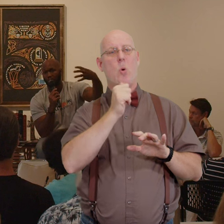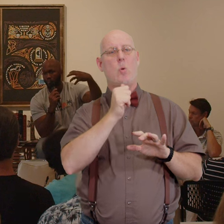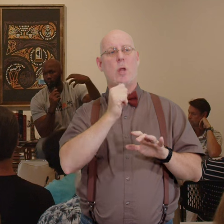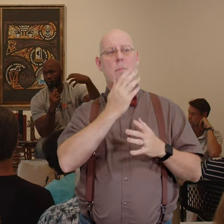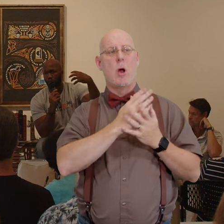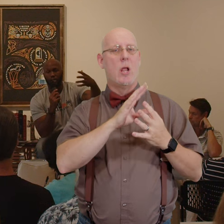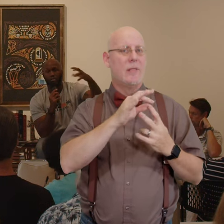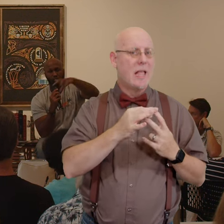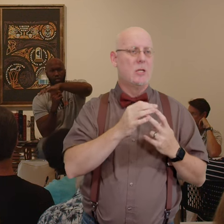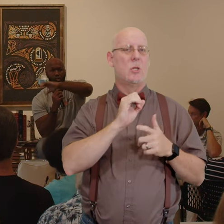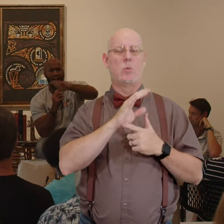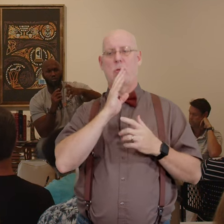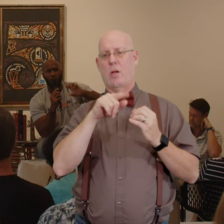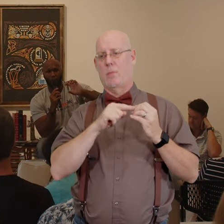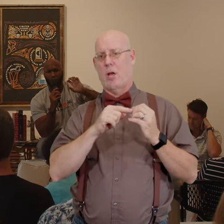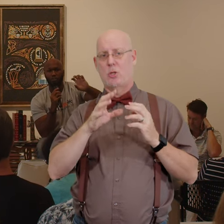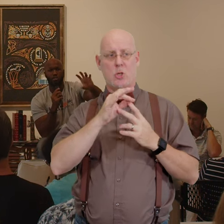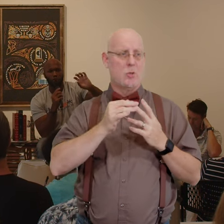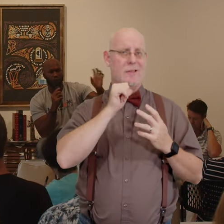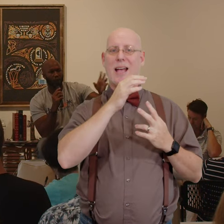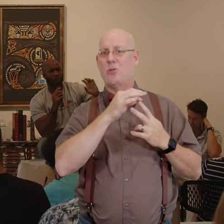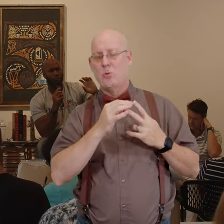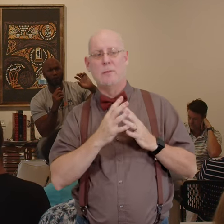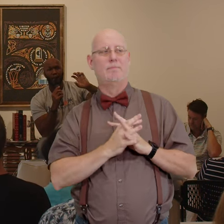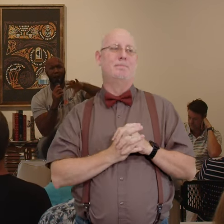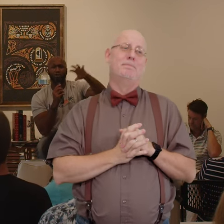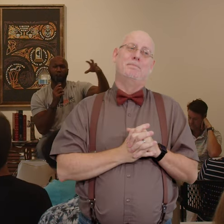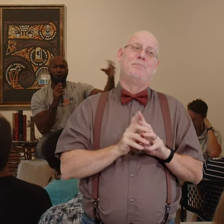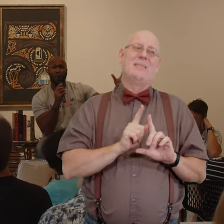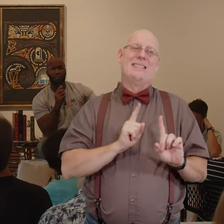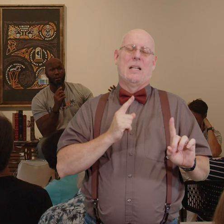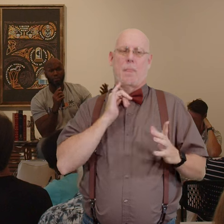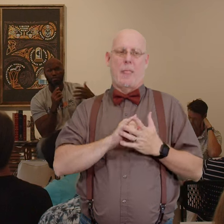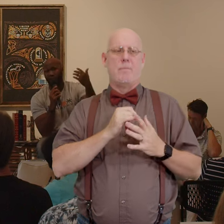don't actually end up being part of the elect, or even as we're talking about them being chosen or not chosen, I would